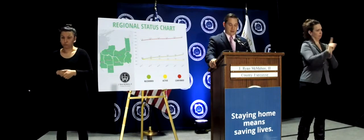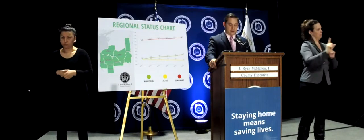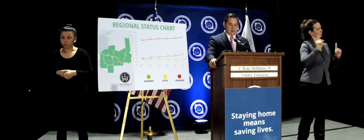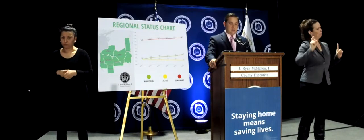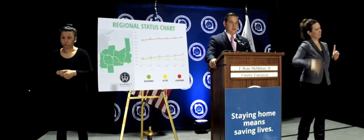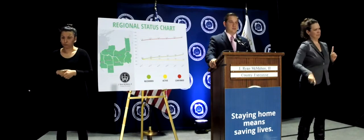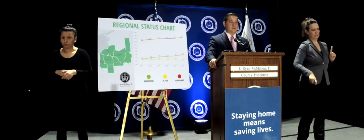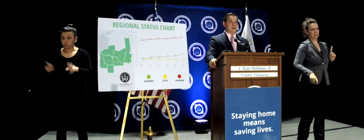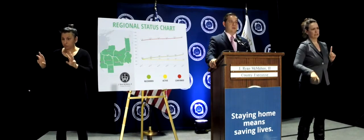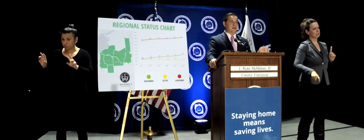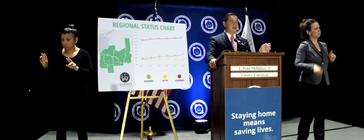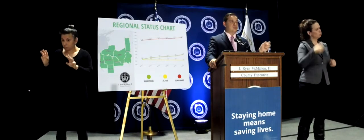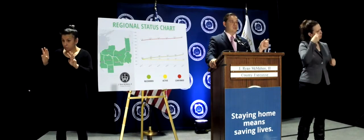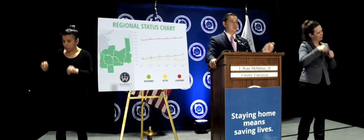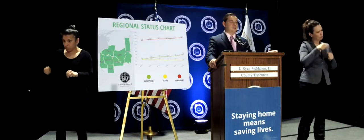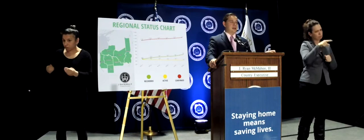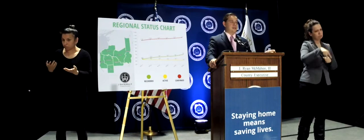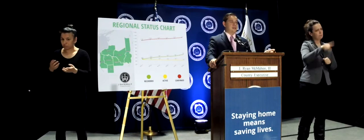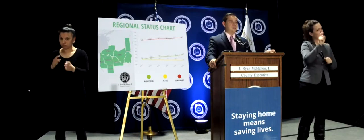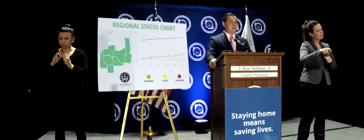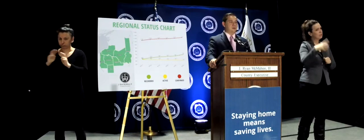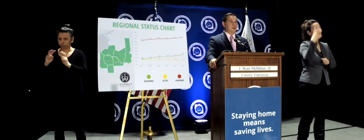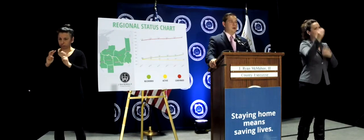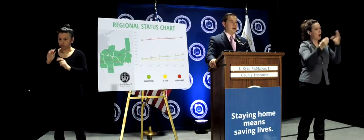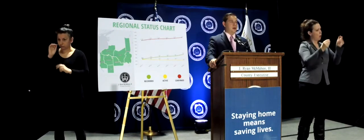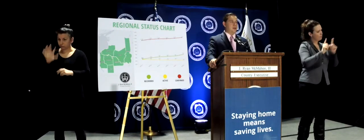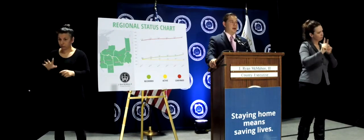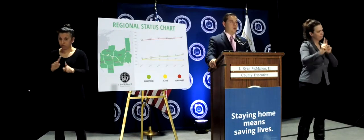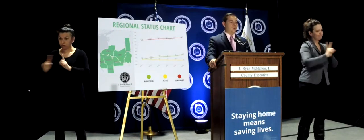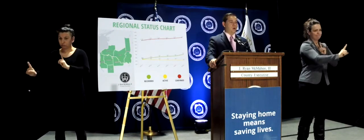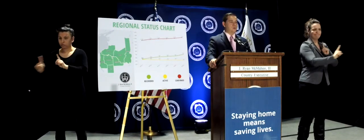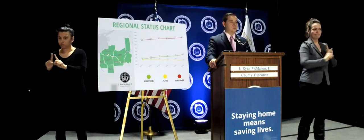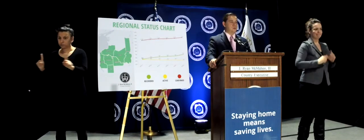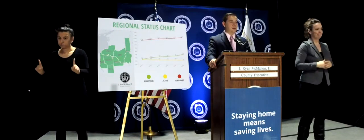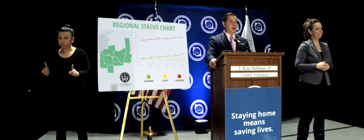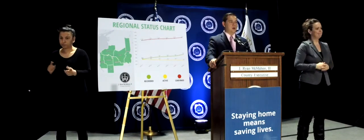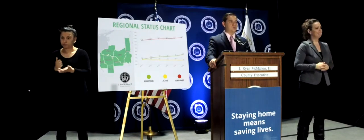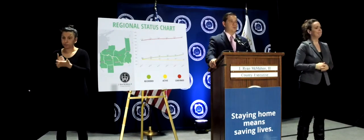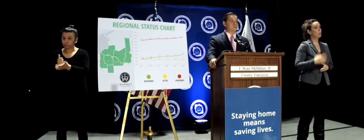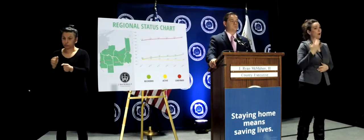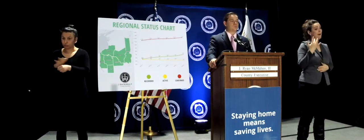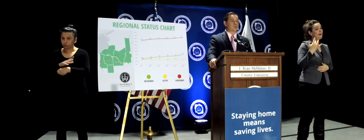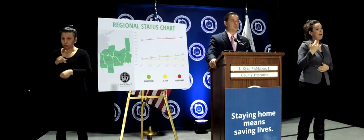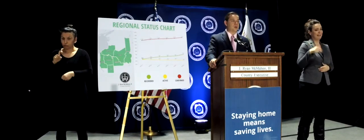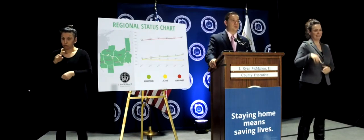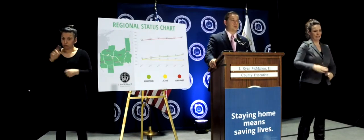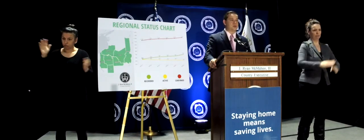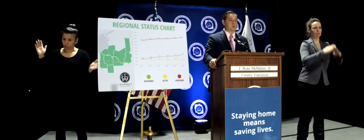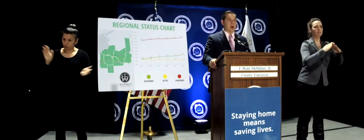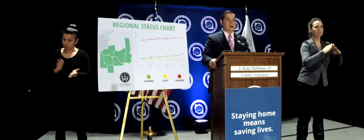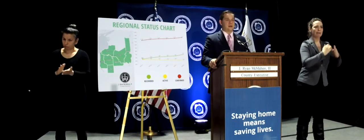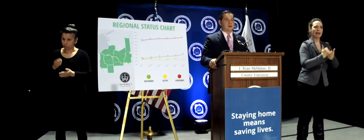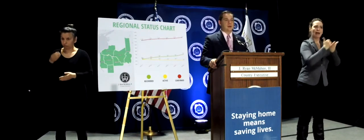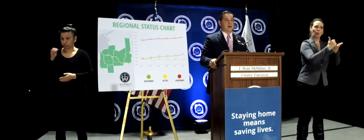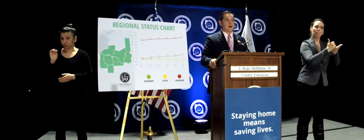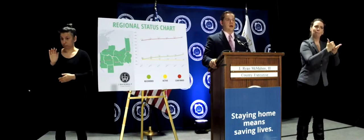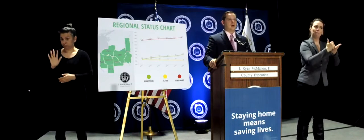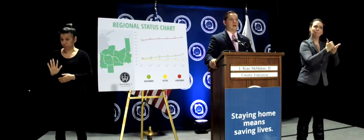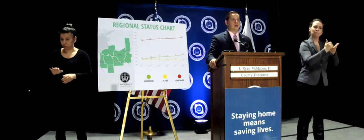reiterate that this is a mitigation technique that works. It helps with the